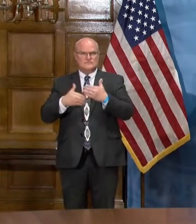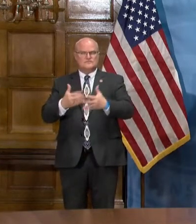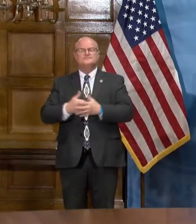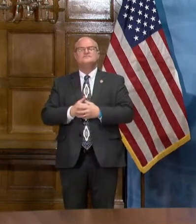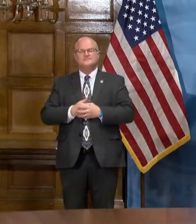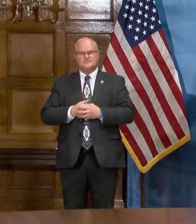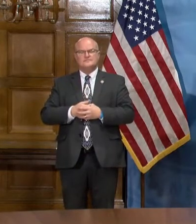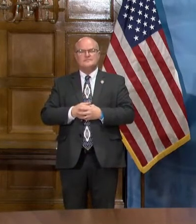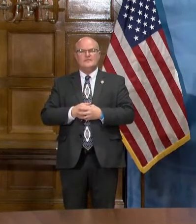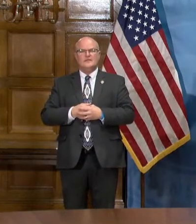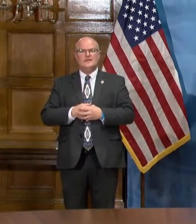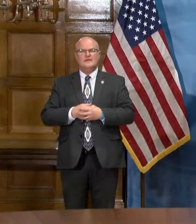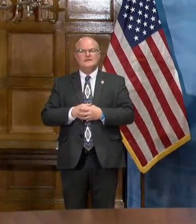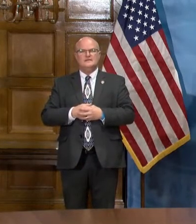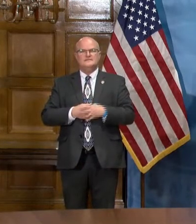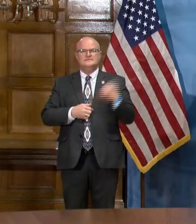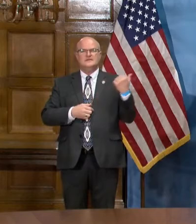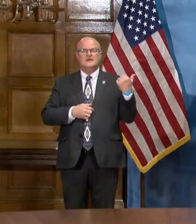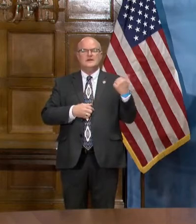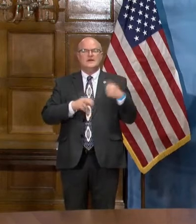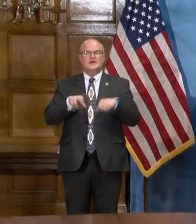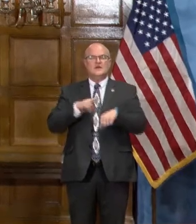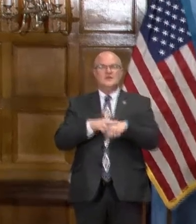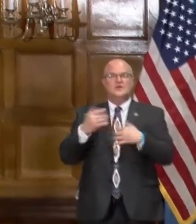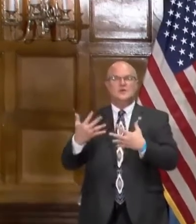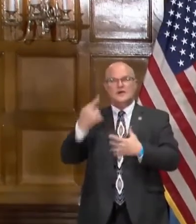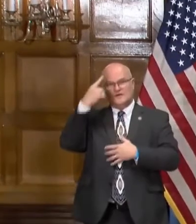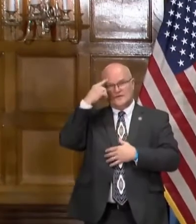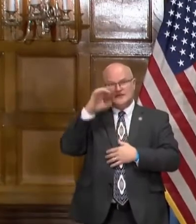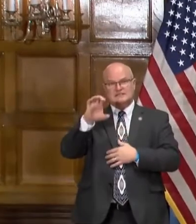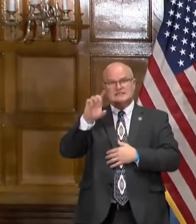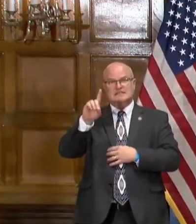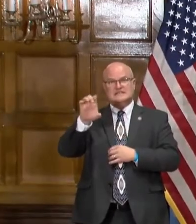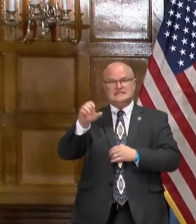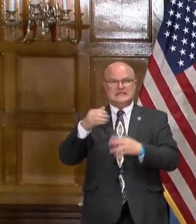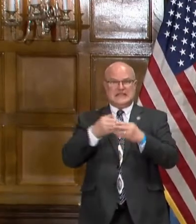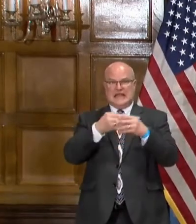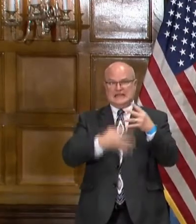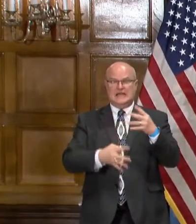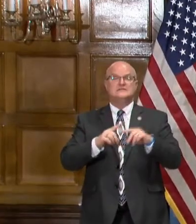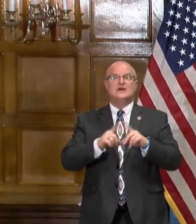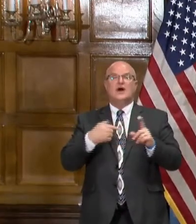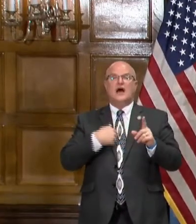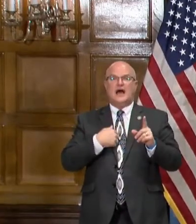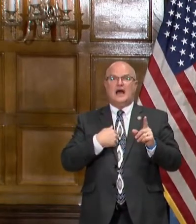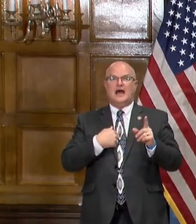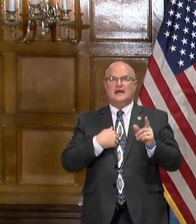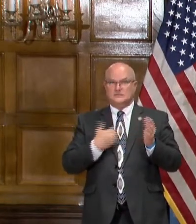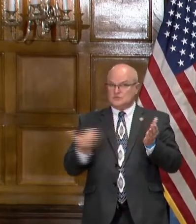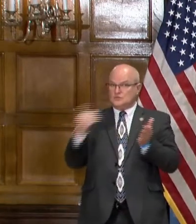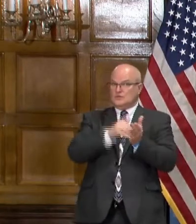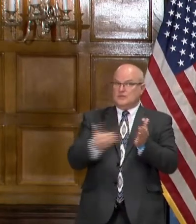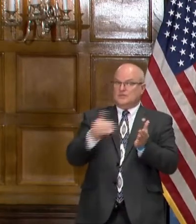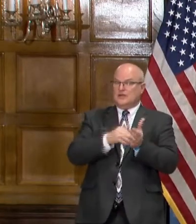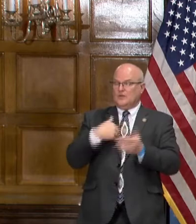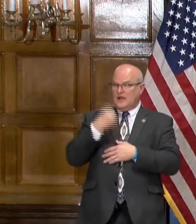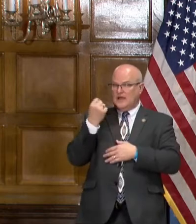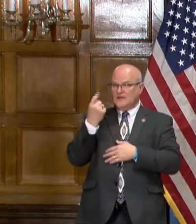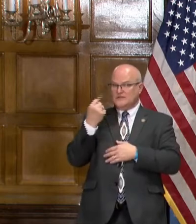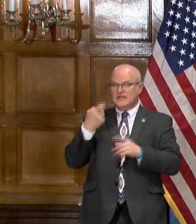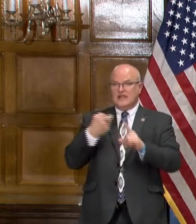Well, of course, we'll have to wait for the CDC guidance. But so I am repeating what I